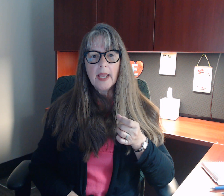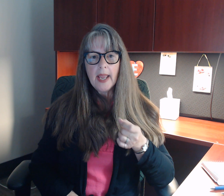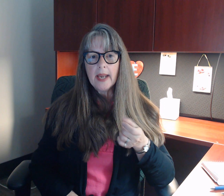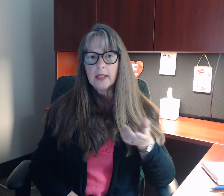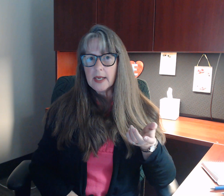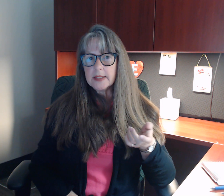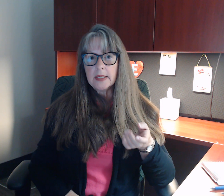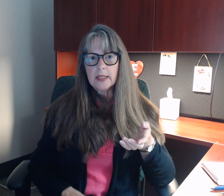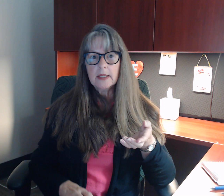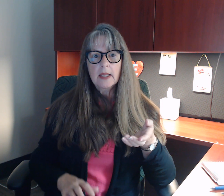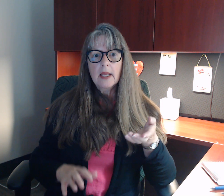analyzing it,